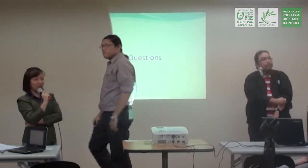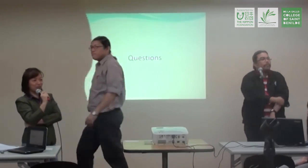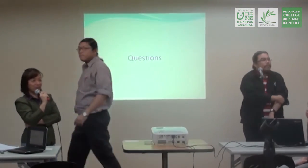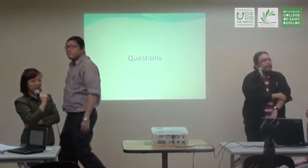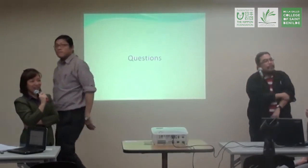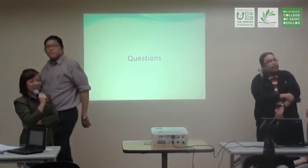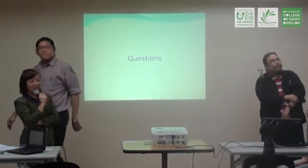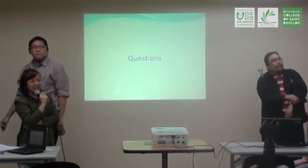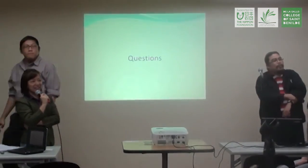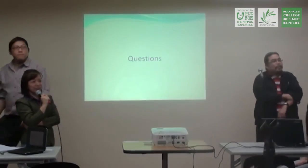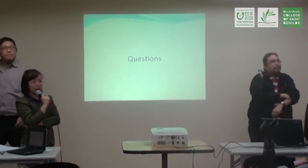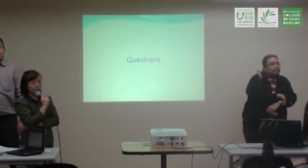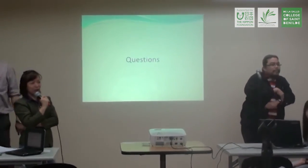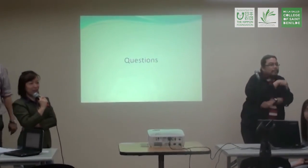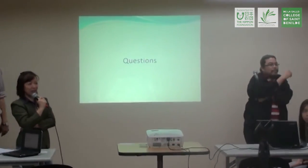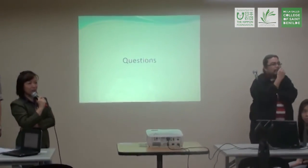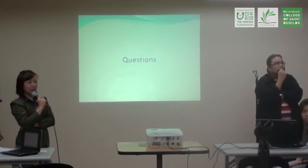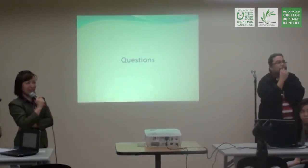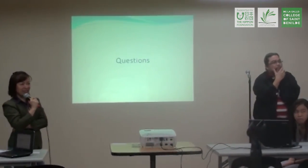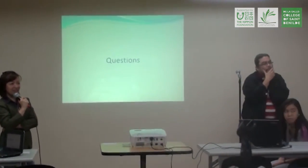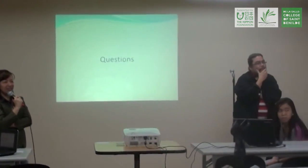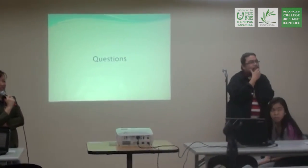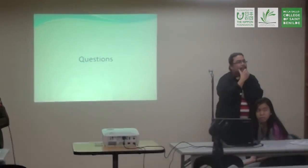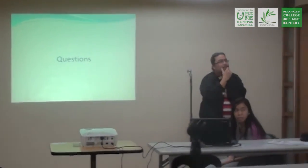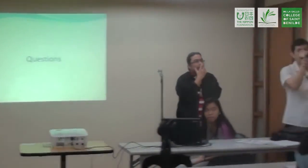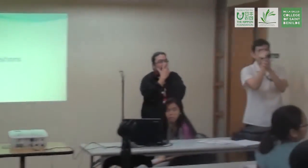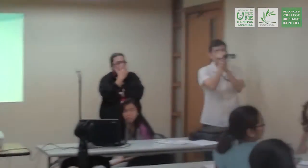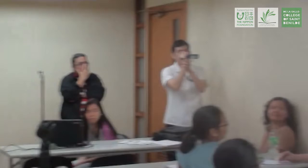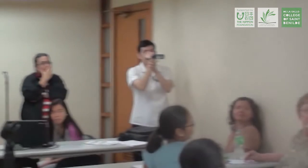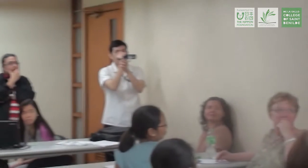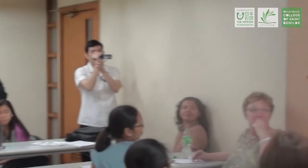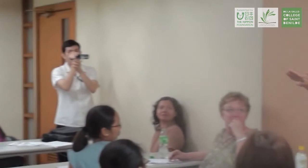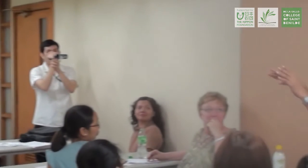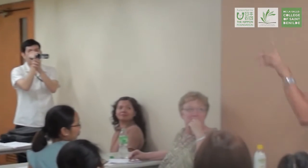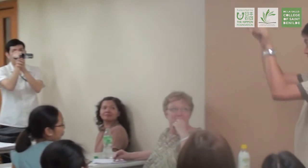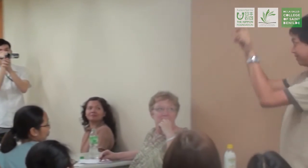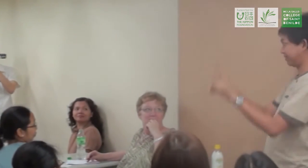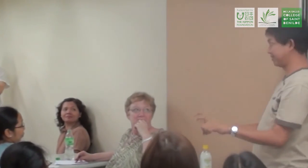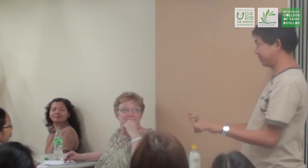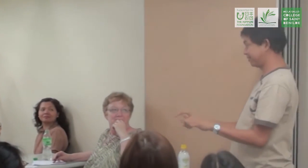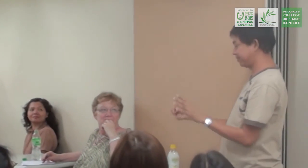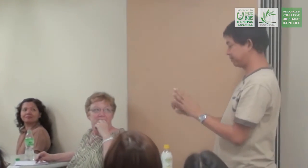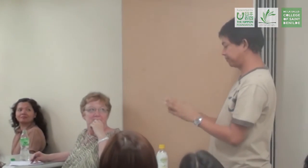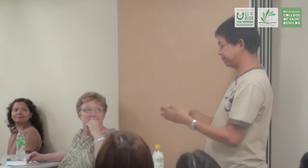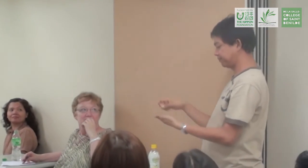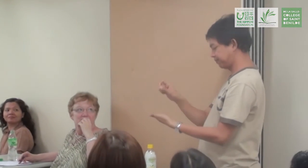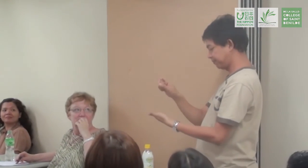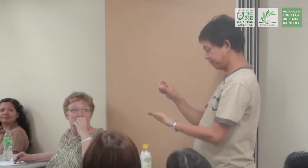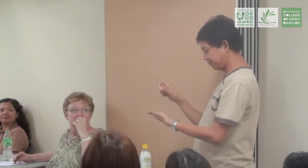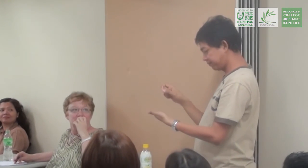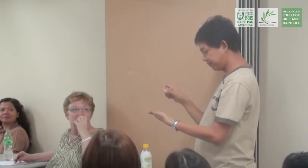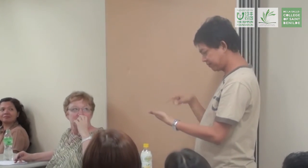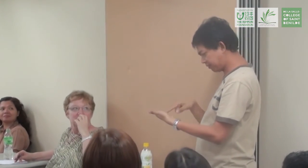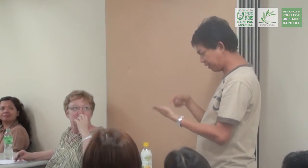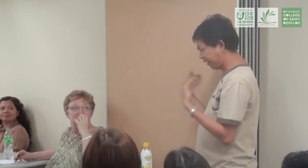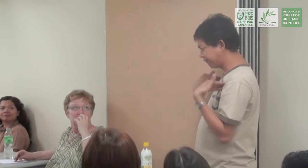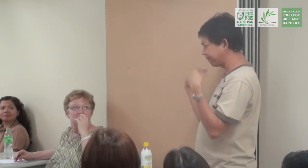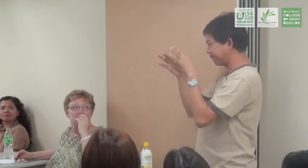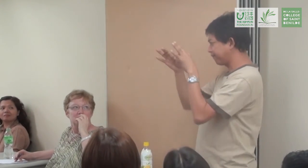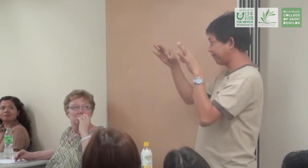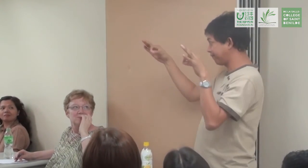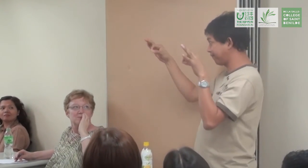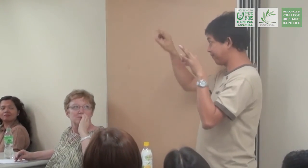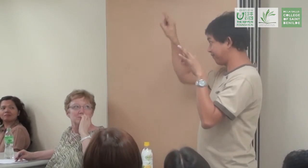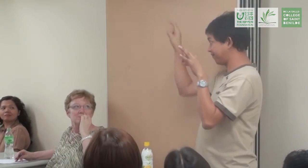Okay, so from my experience, the test for accommodation have